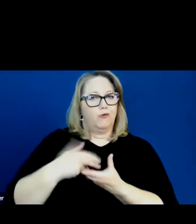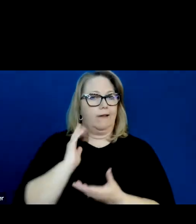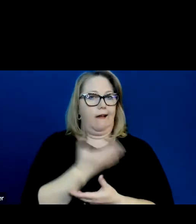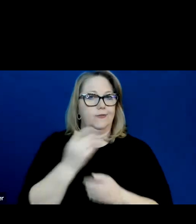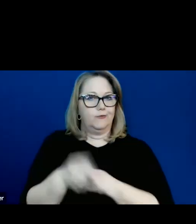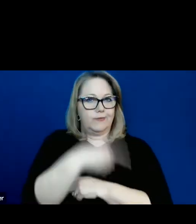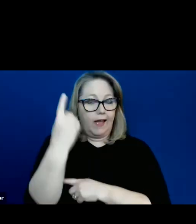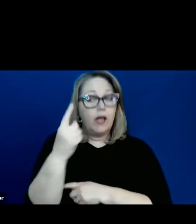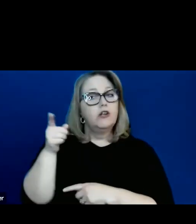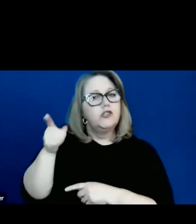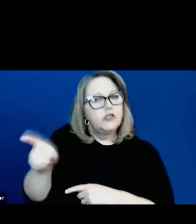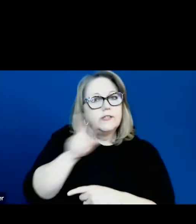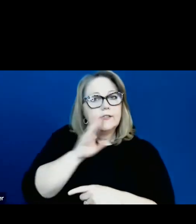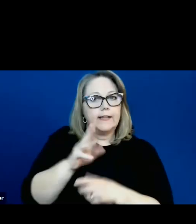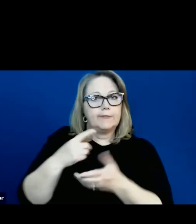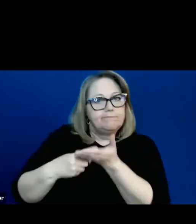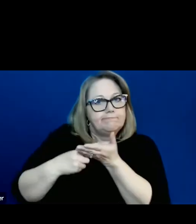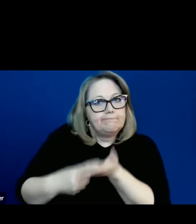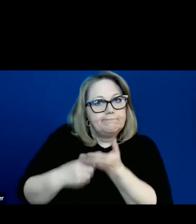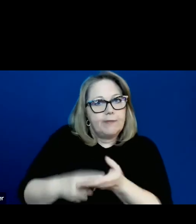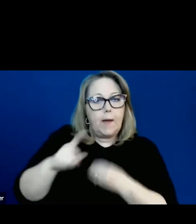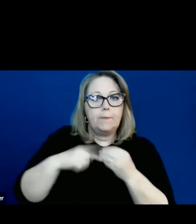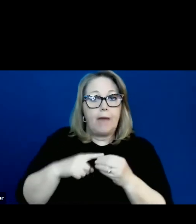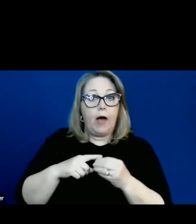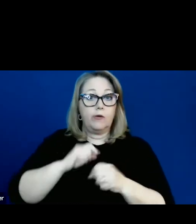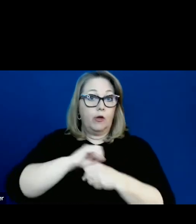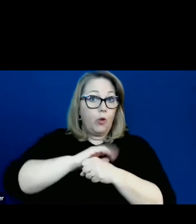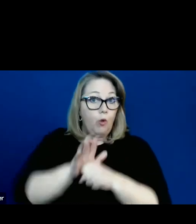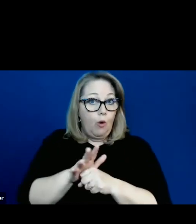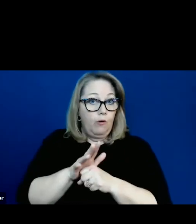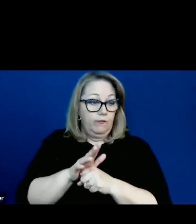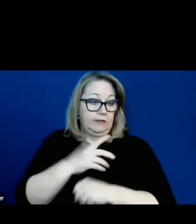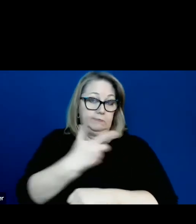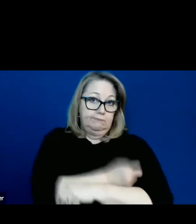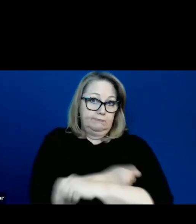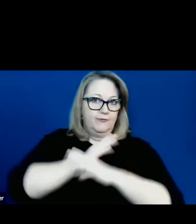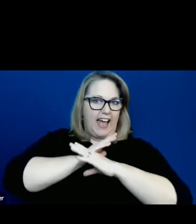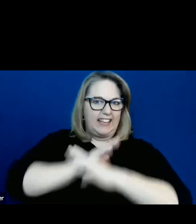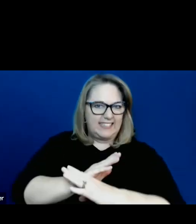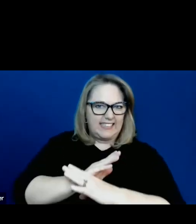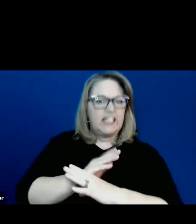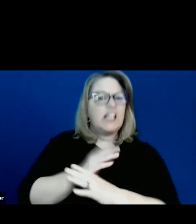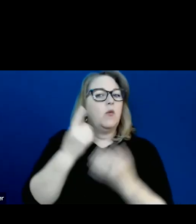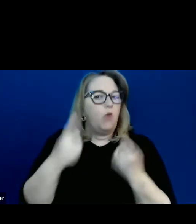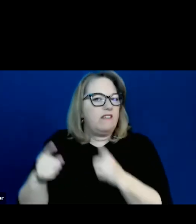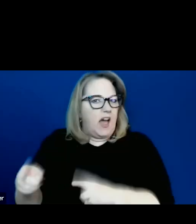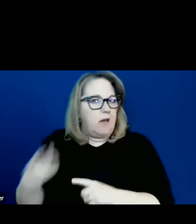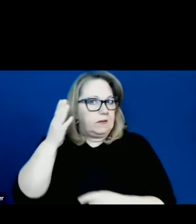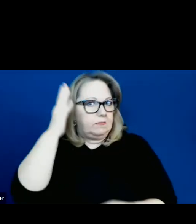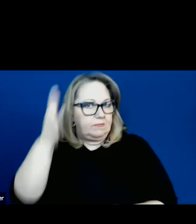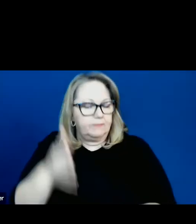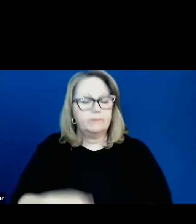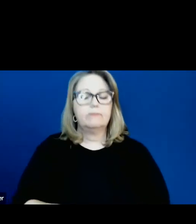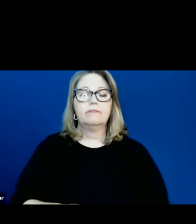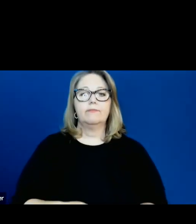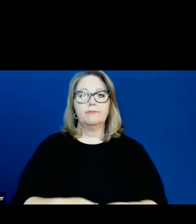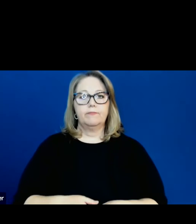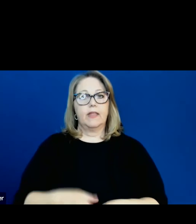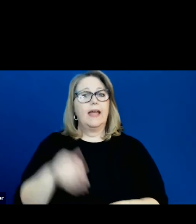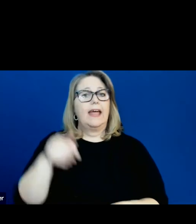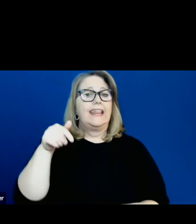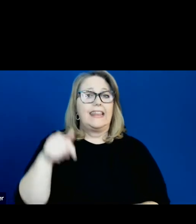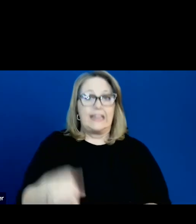vaccine and what Nevadans can expect to see in the coming days and months. As we have said from the start, this is a dynamic